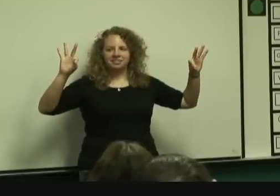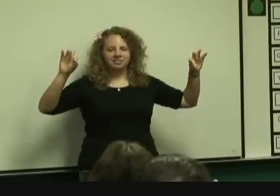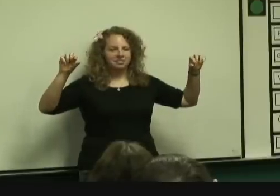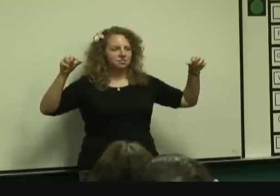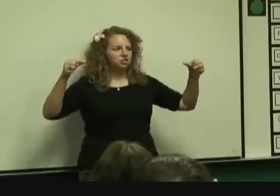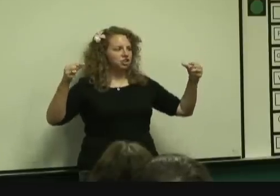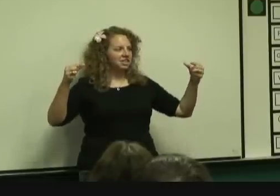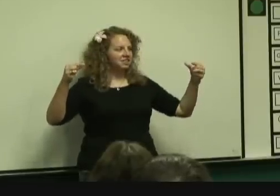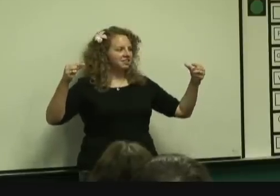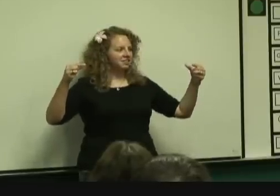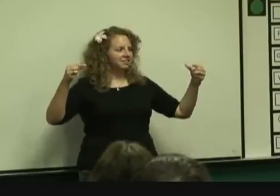G,